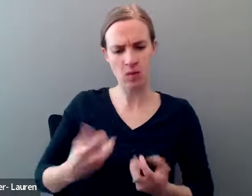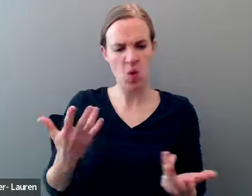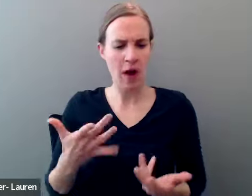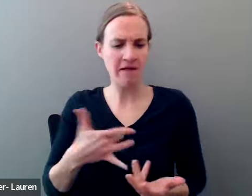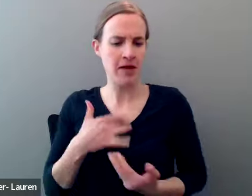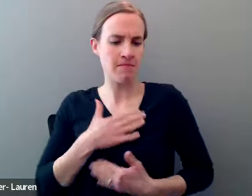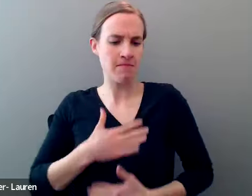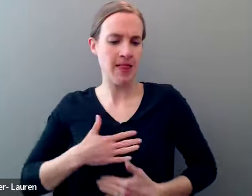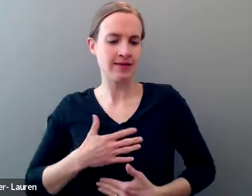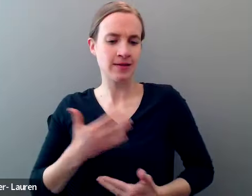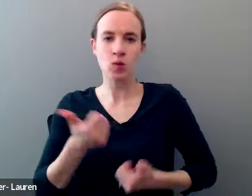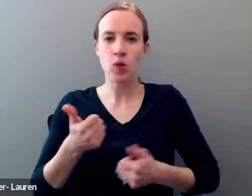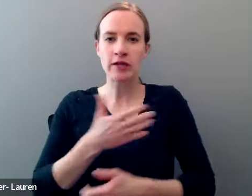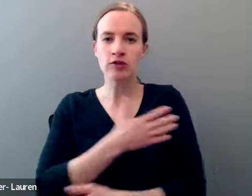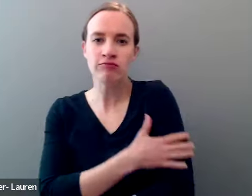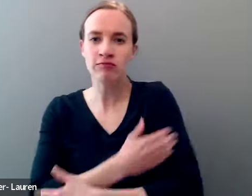all that it's about.